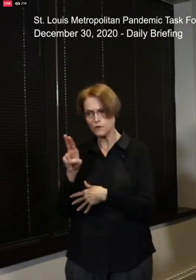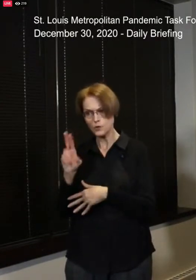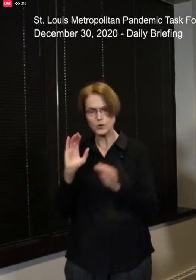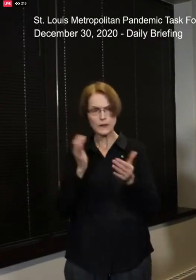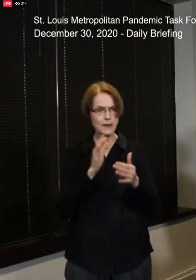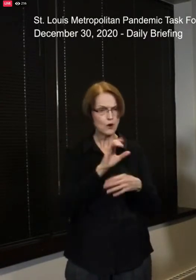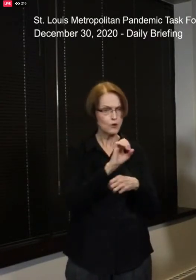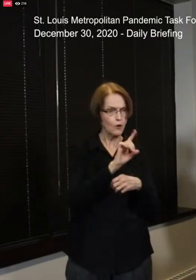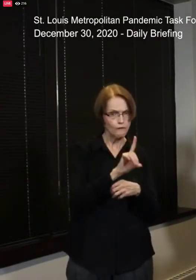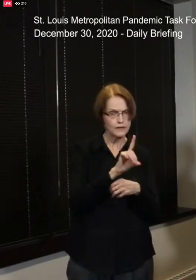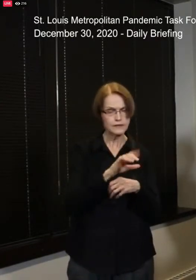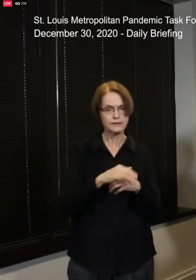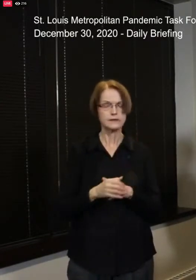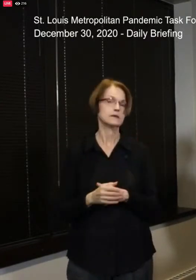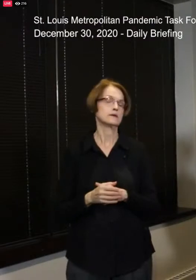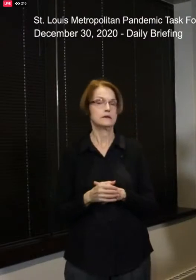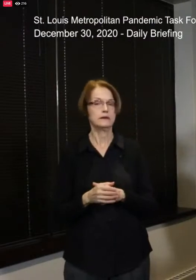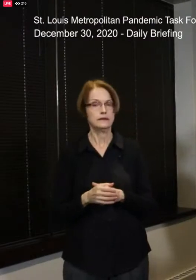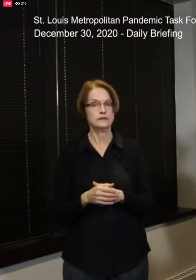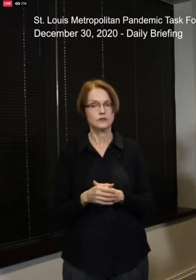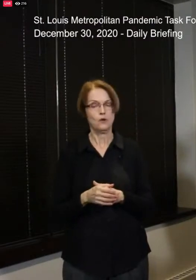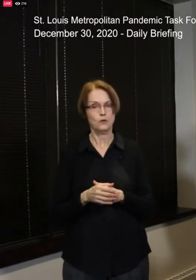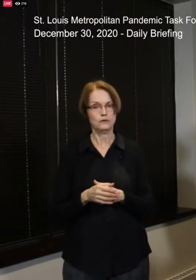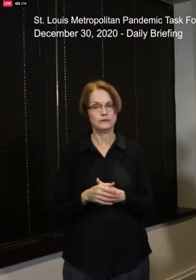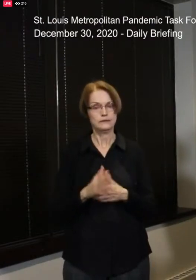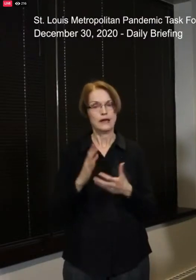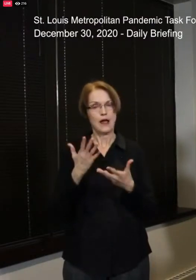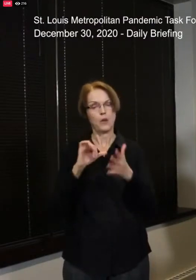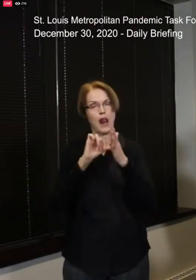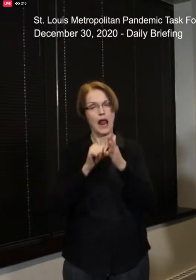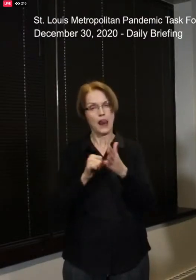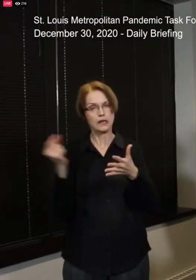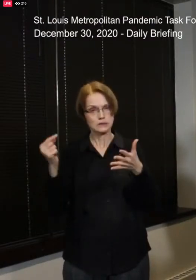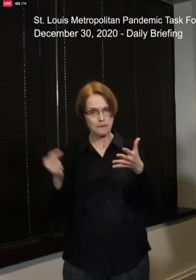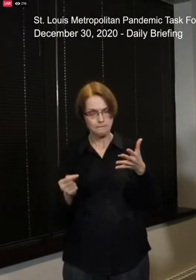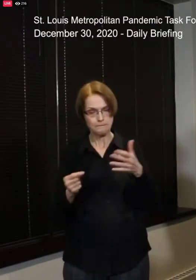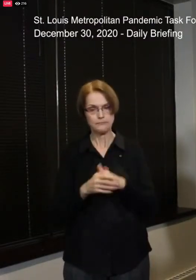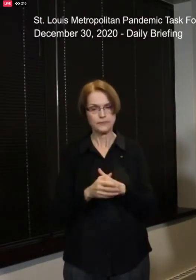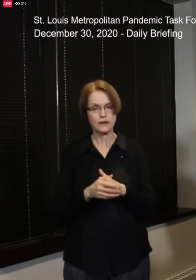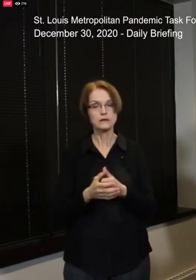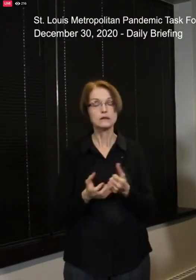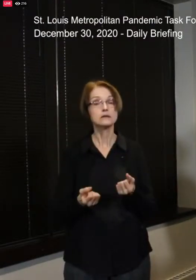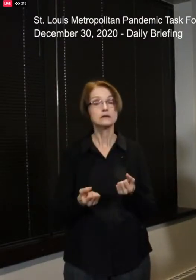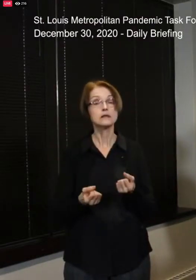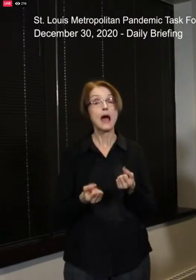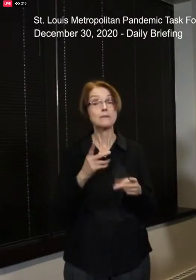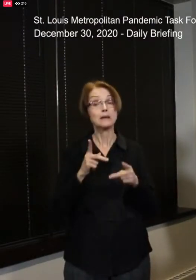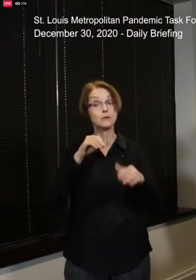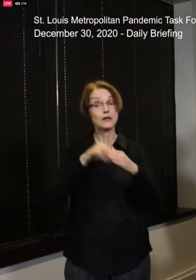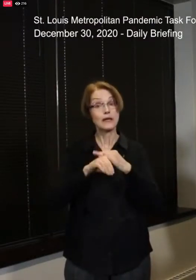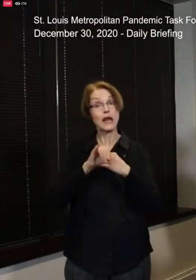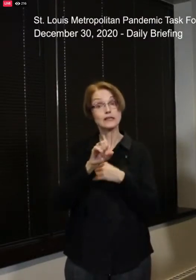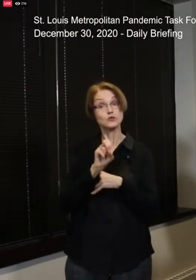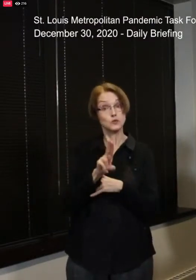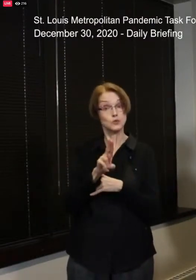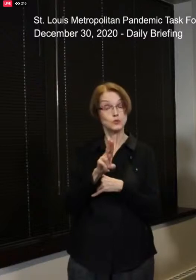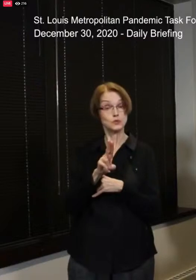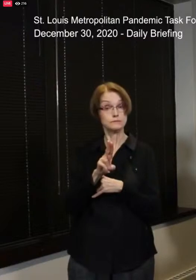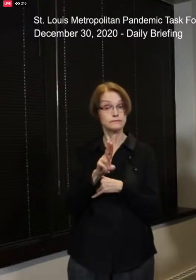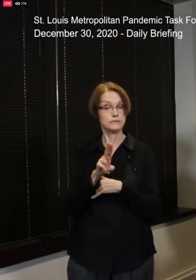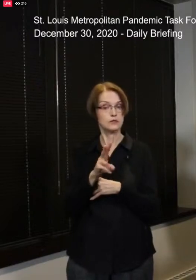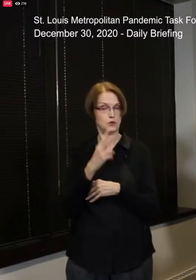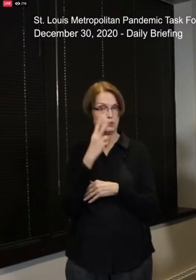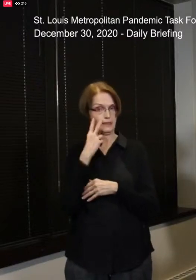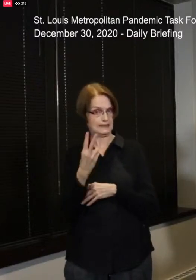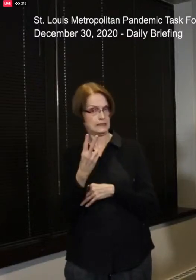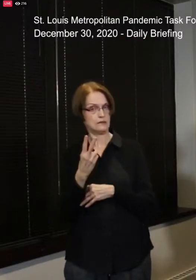COVID. And I'll just highlight some of these here very quickly. And so this is admissions to intensive care units. And as you can see,